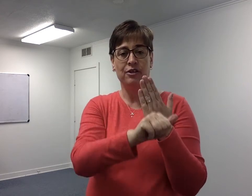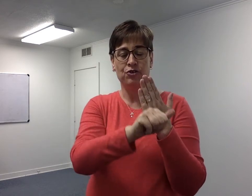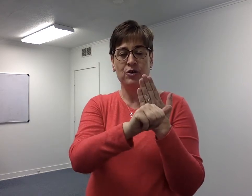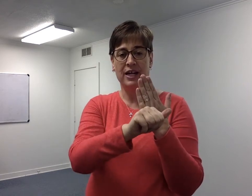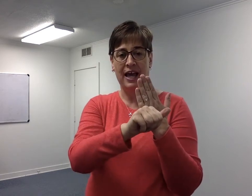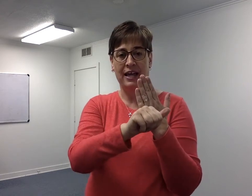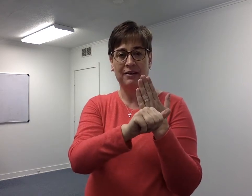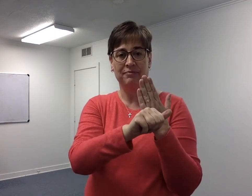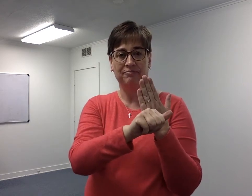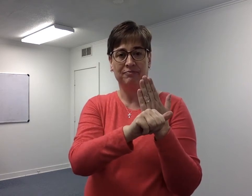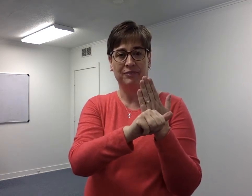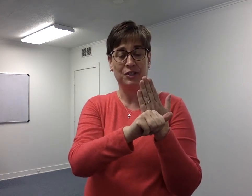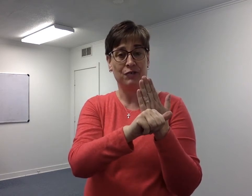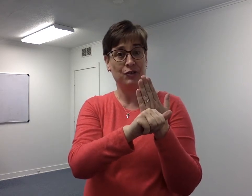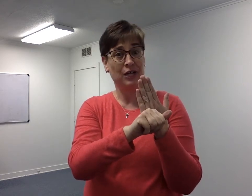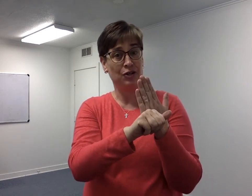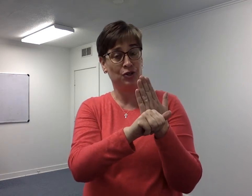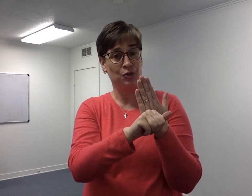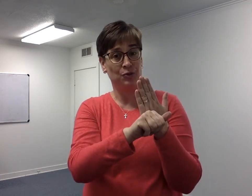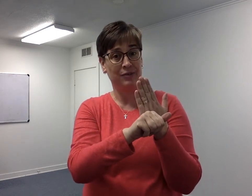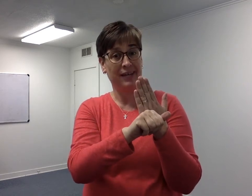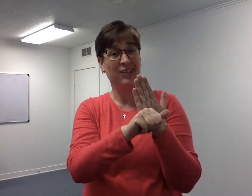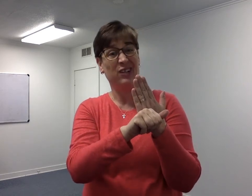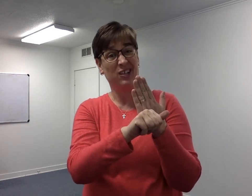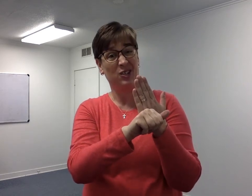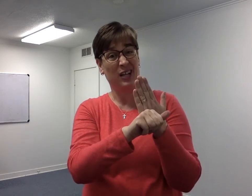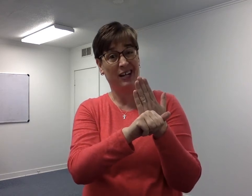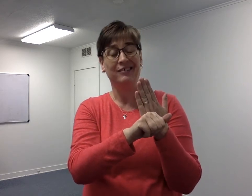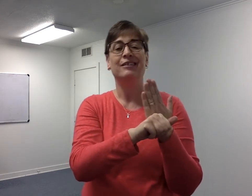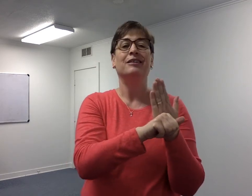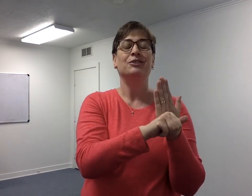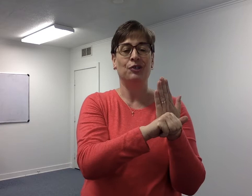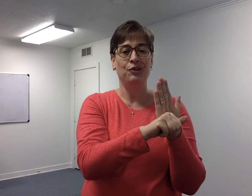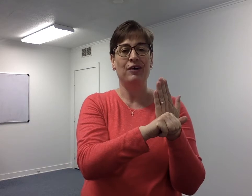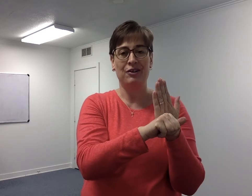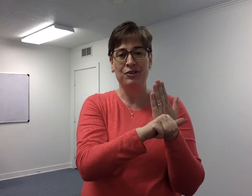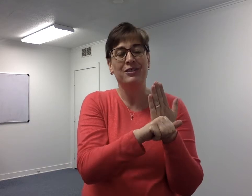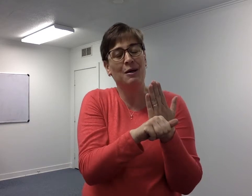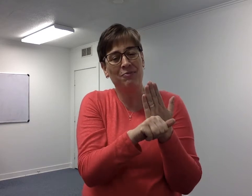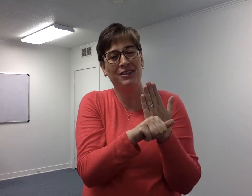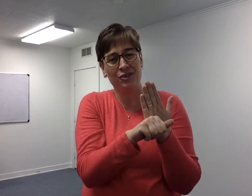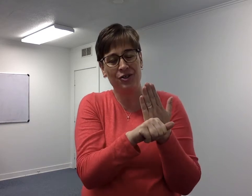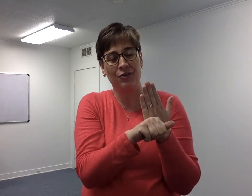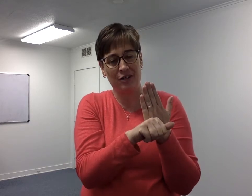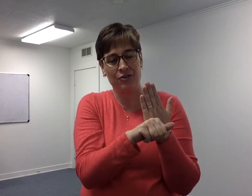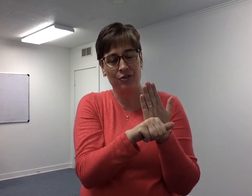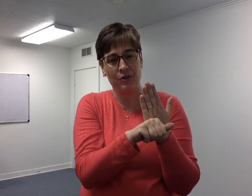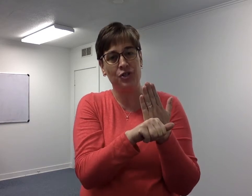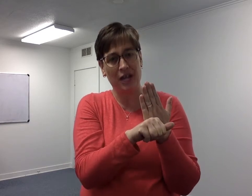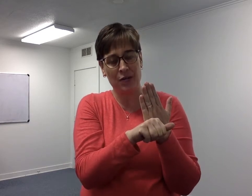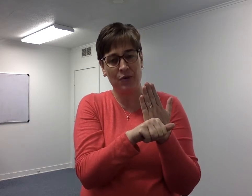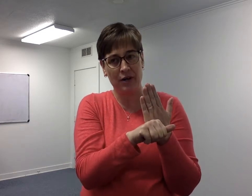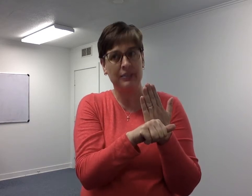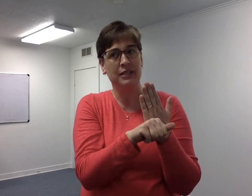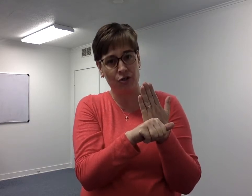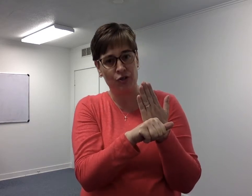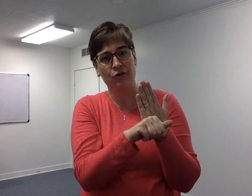you're doing an A because you've also got June and you got July. So you got to do something to show that you're doing January instead of June or